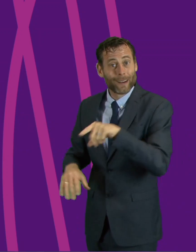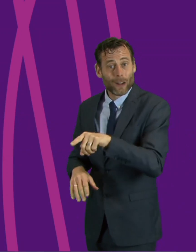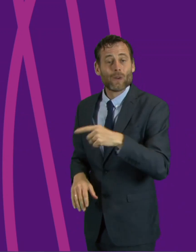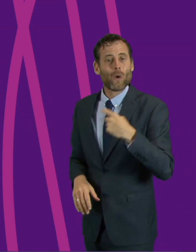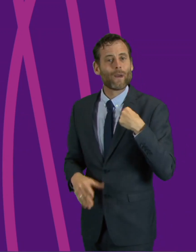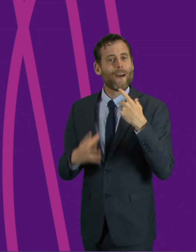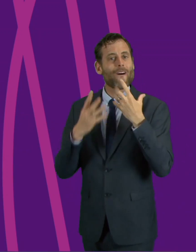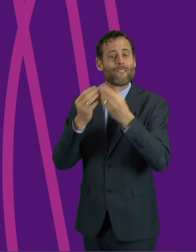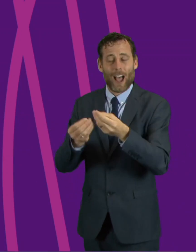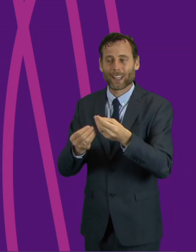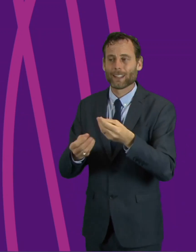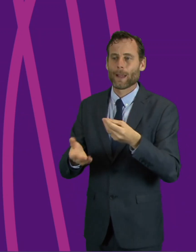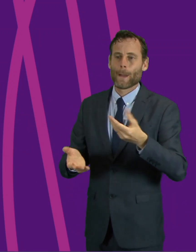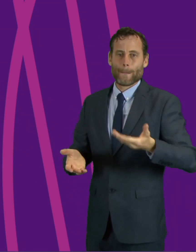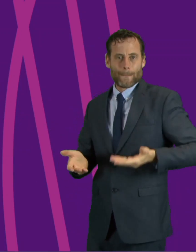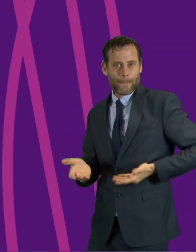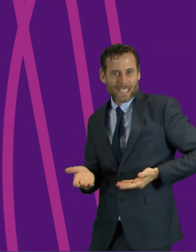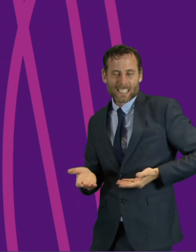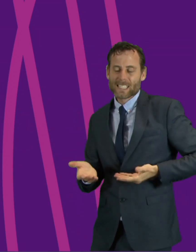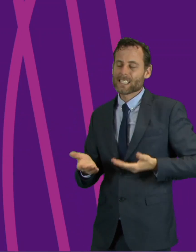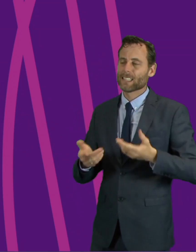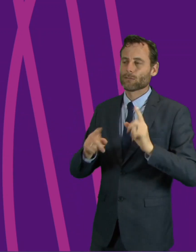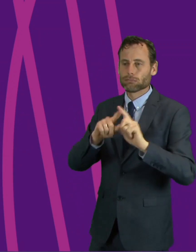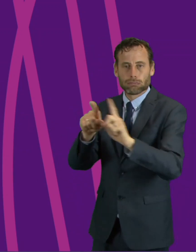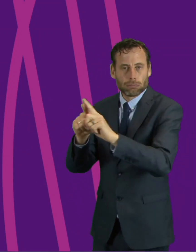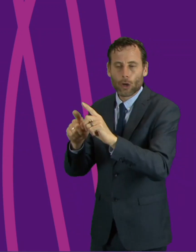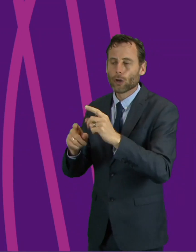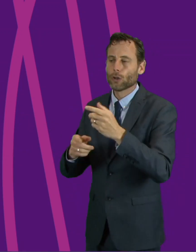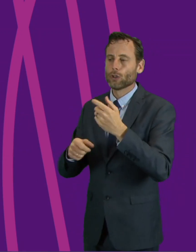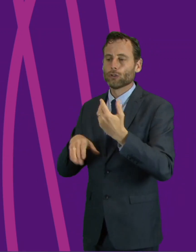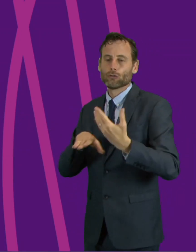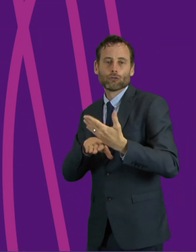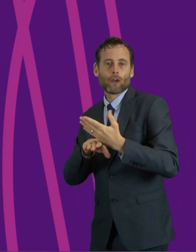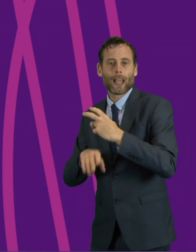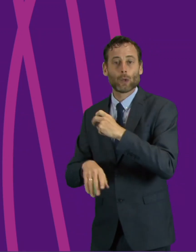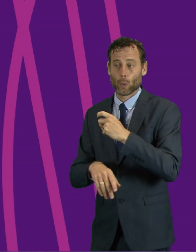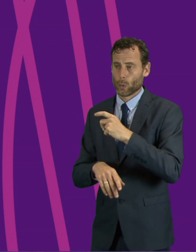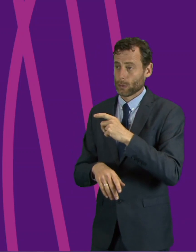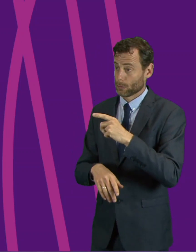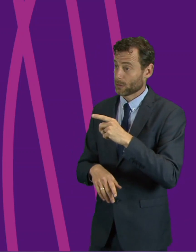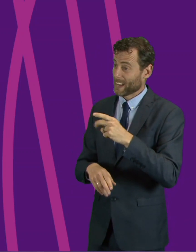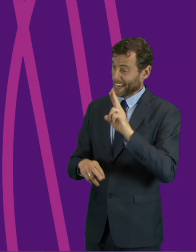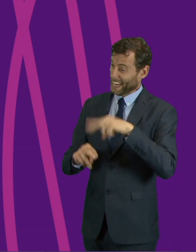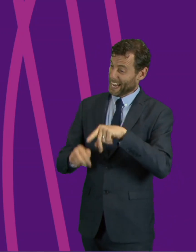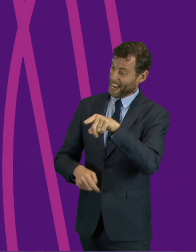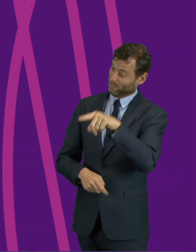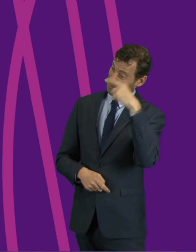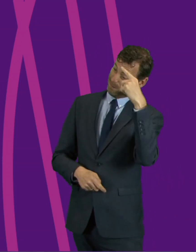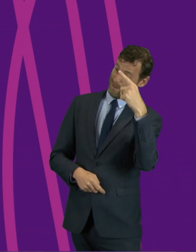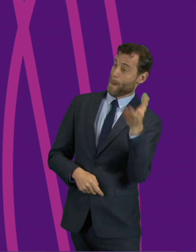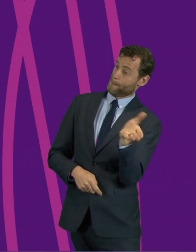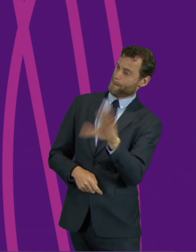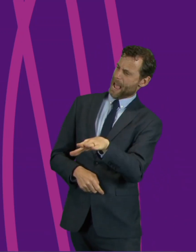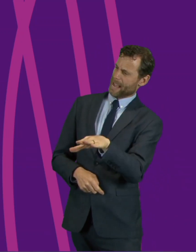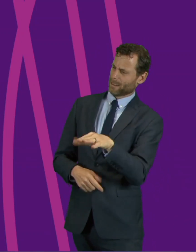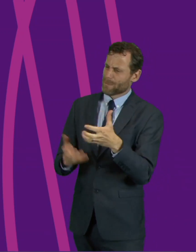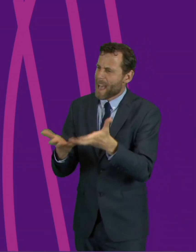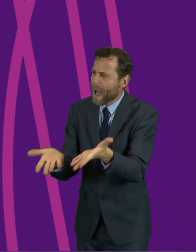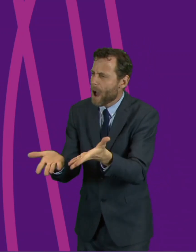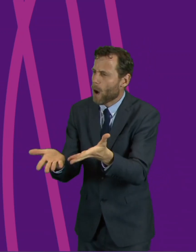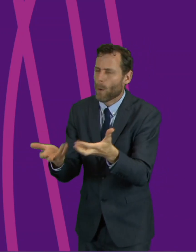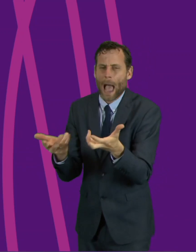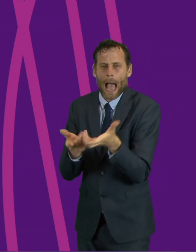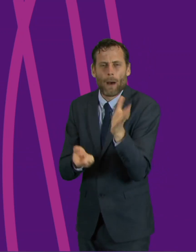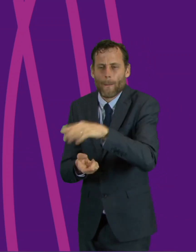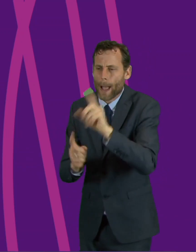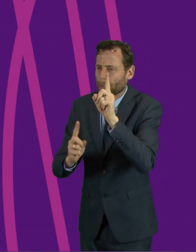or business organisations, to trade unions, about how that works in practice for different parts of the economy. There is